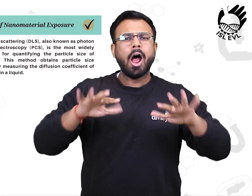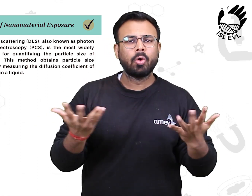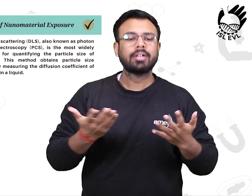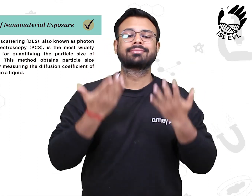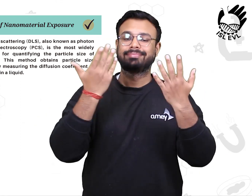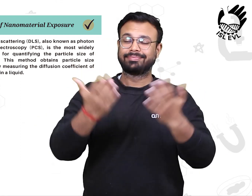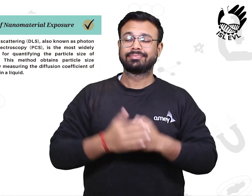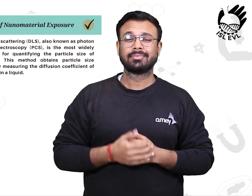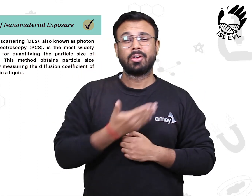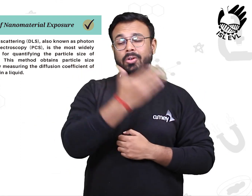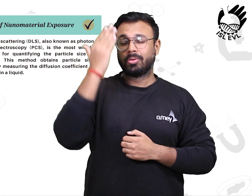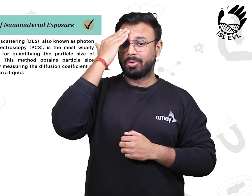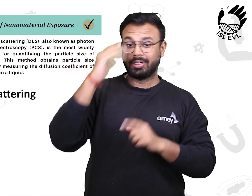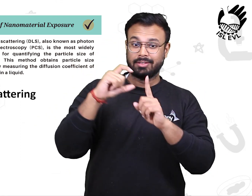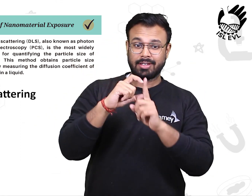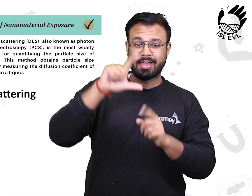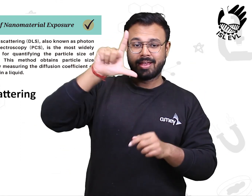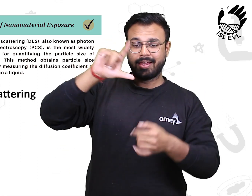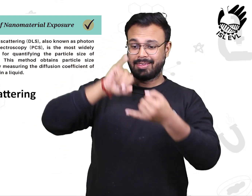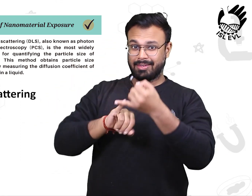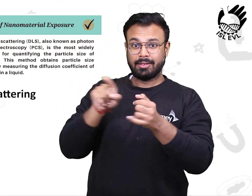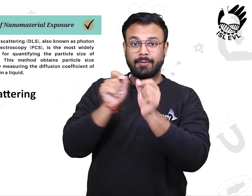Quantification of nanomaterial exposure.